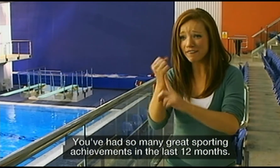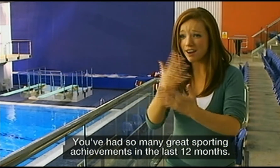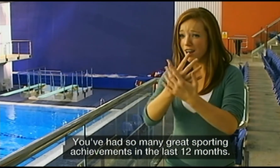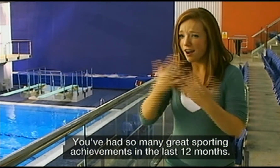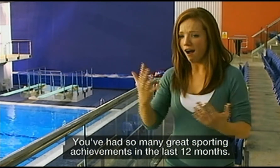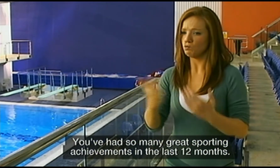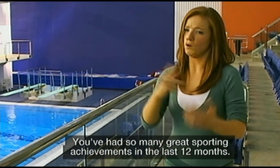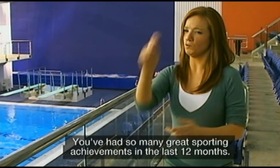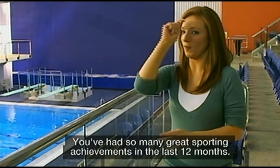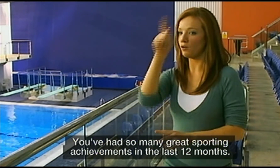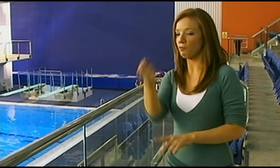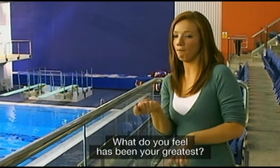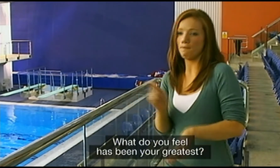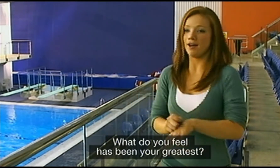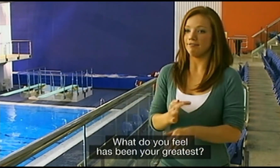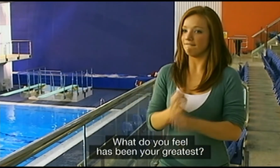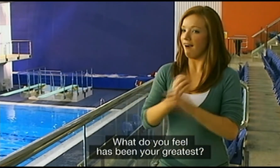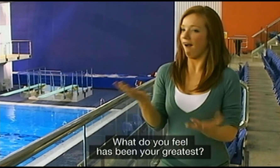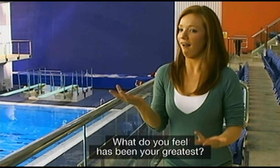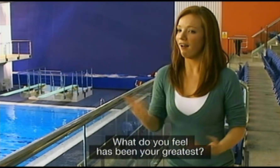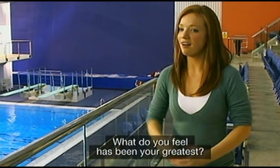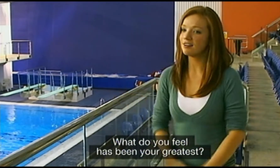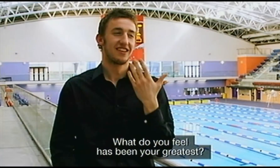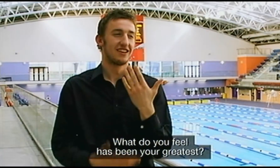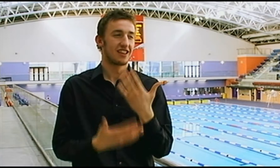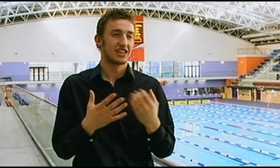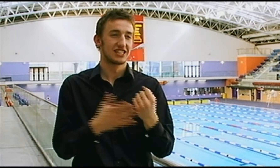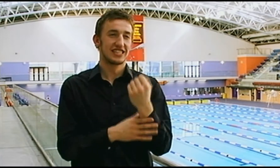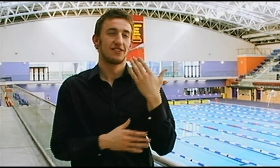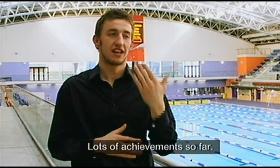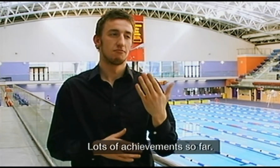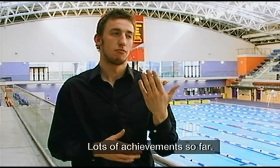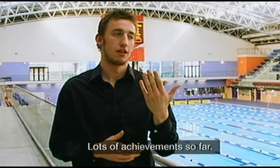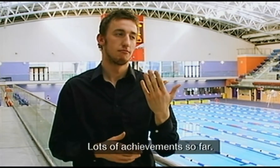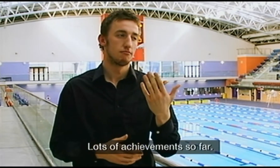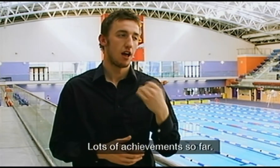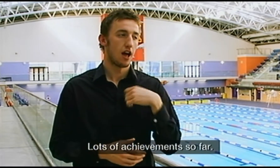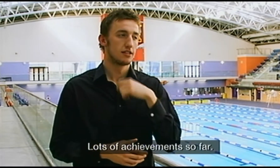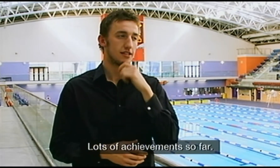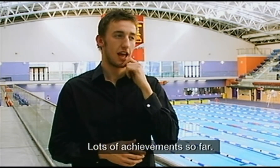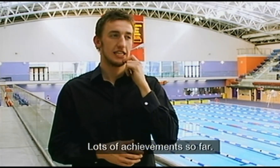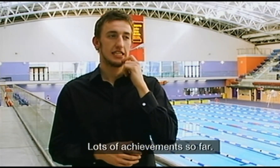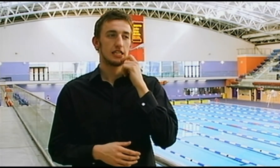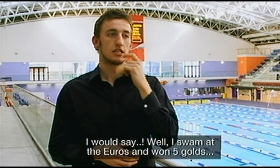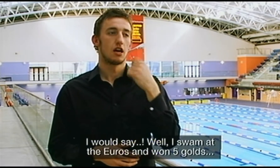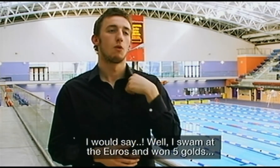achievements in the last 12 months. What do you feel has been your greatest? Lots of achievements so far. I would